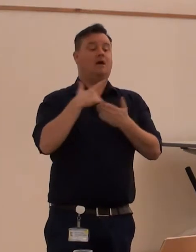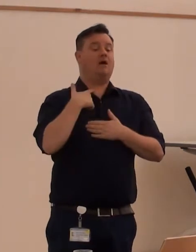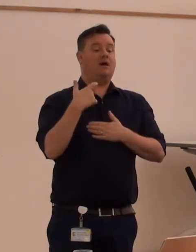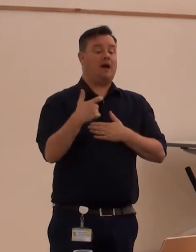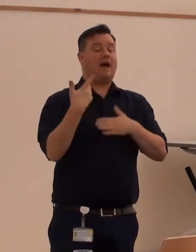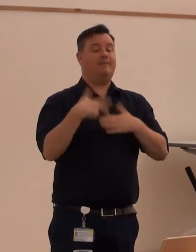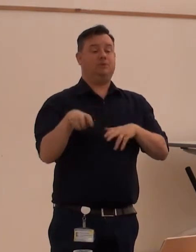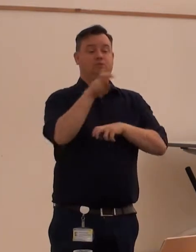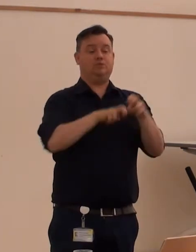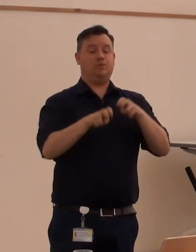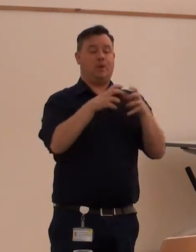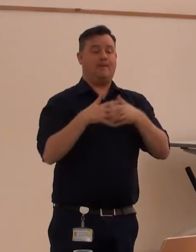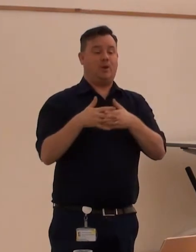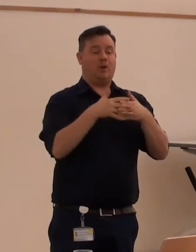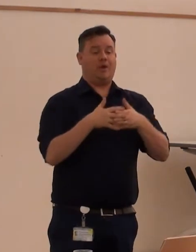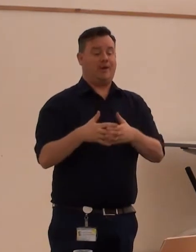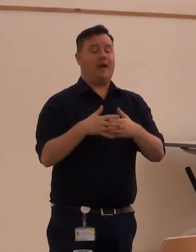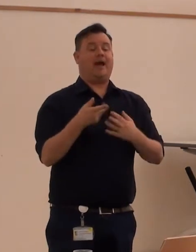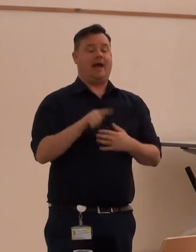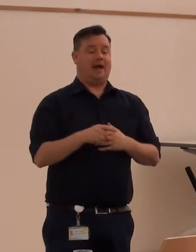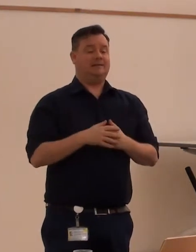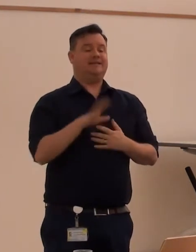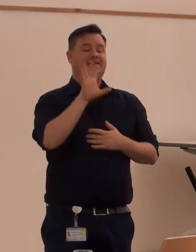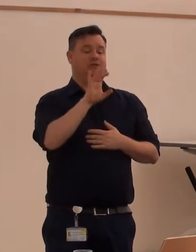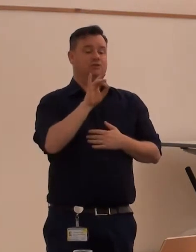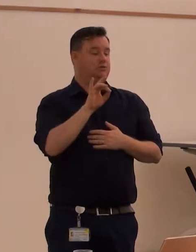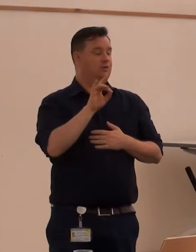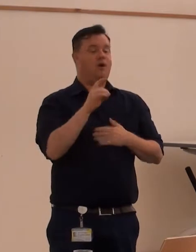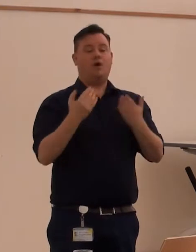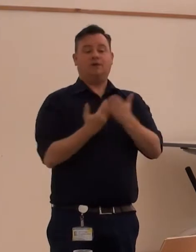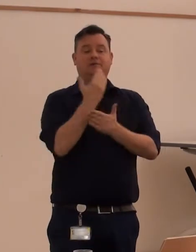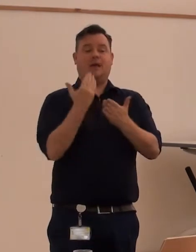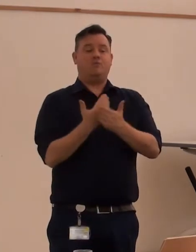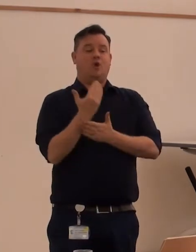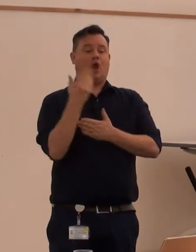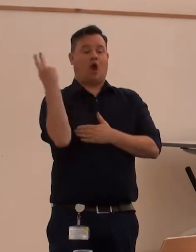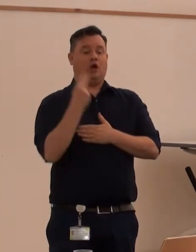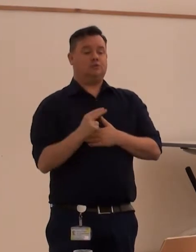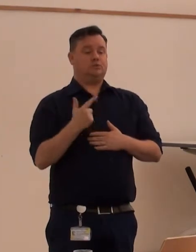and it was at the Institute of Contemporary Arts in Michigan.